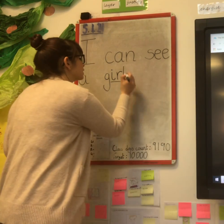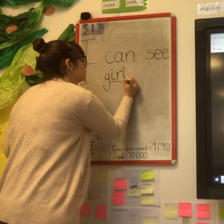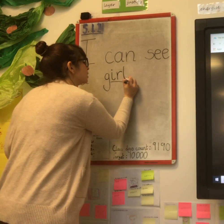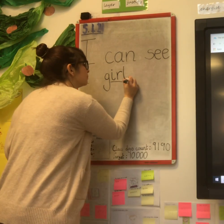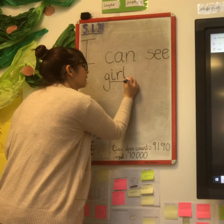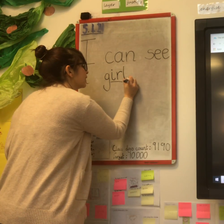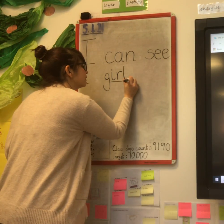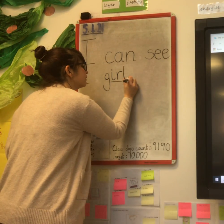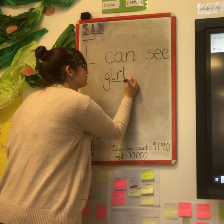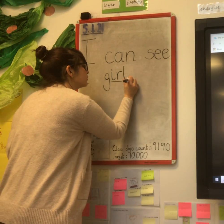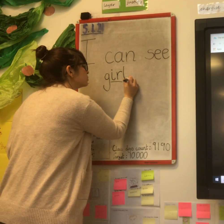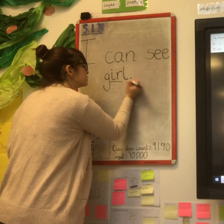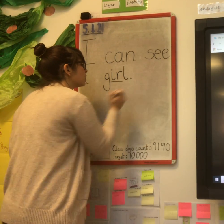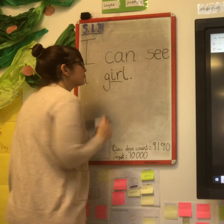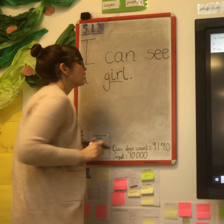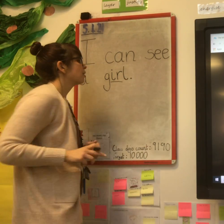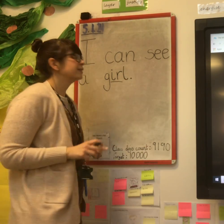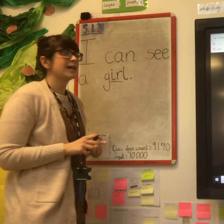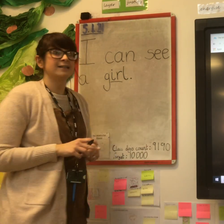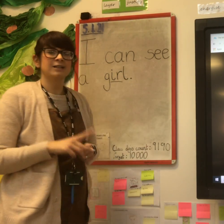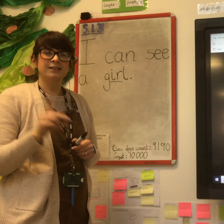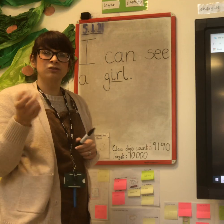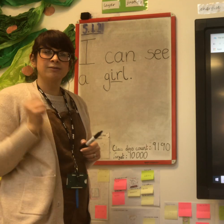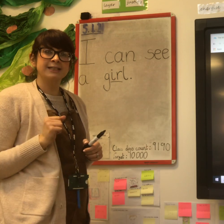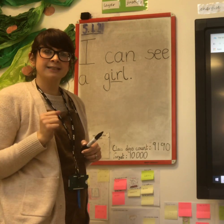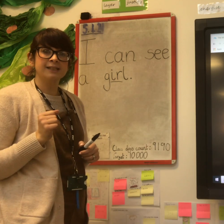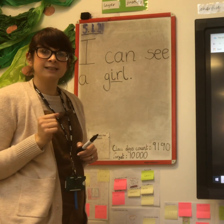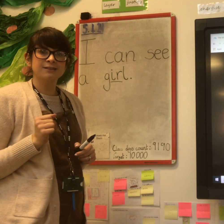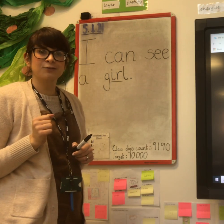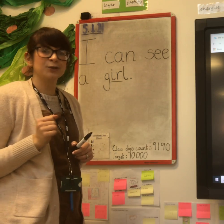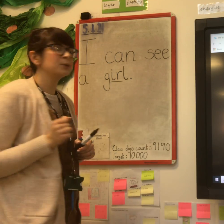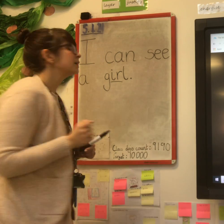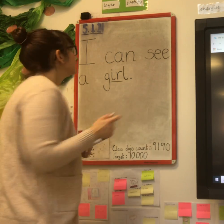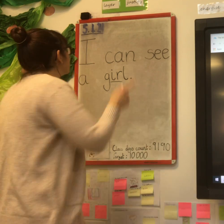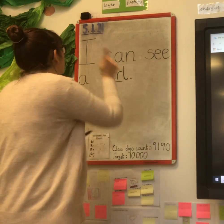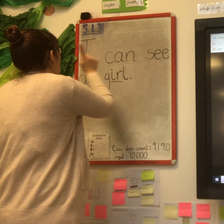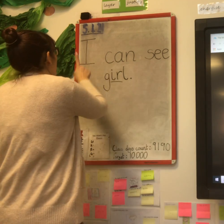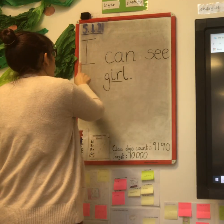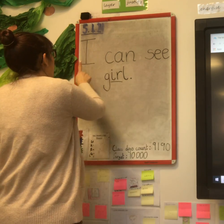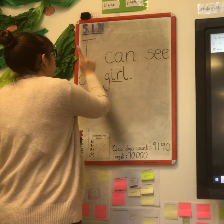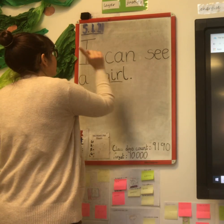to put my full stop on the end. So let's just read our sentence through. I